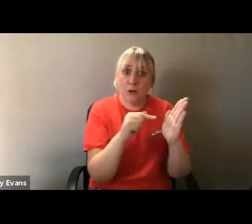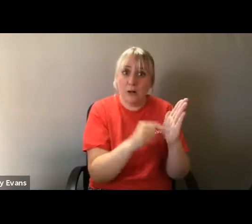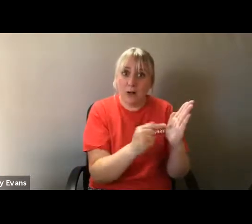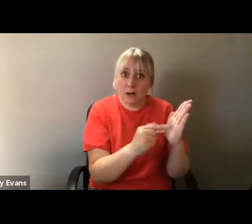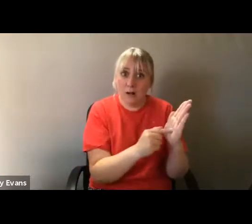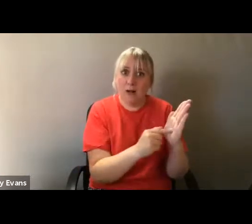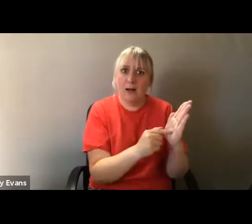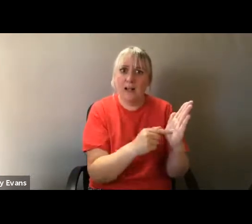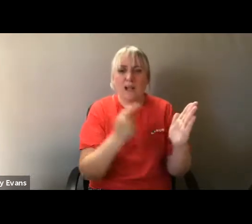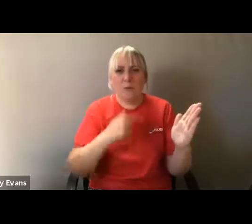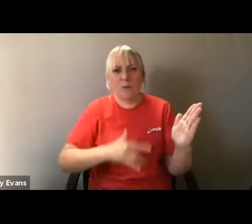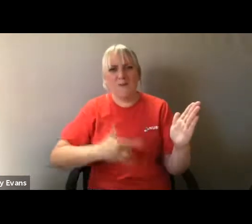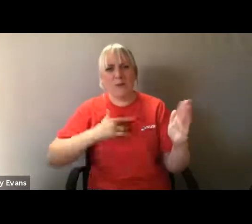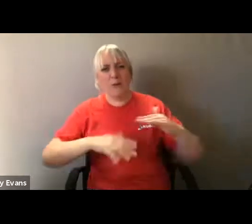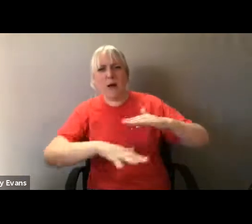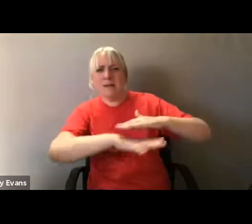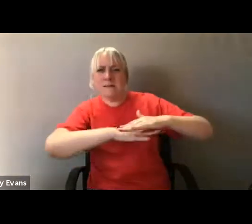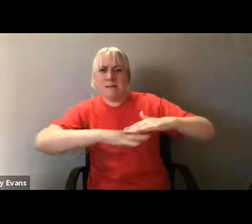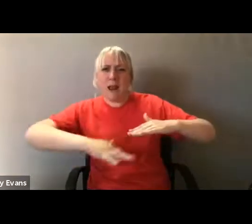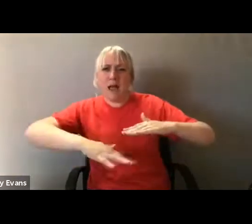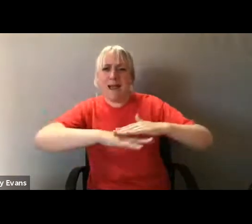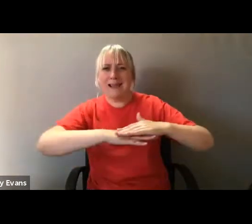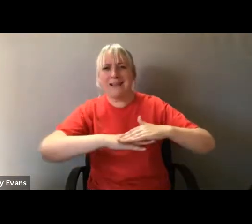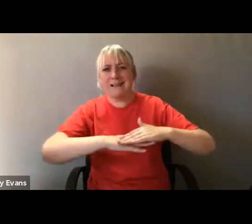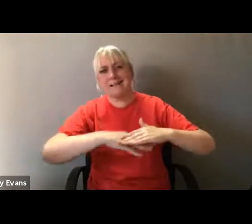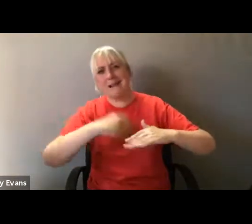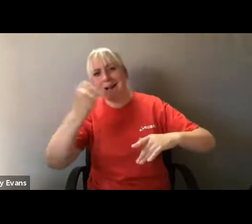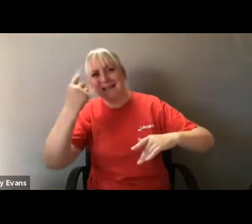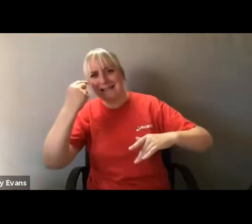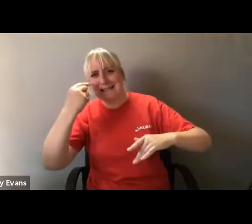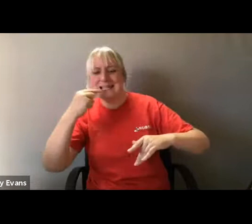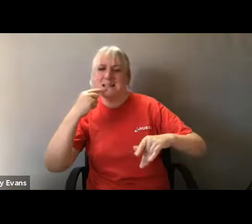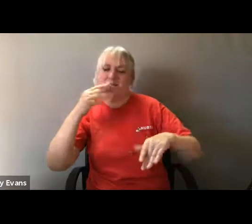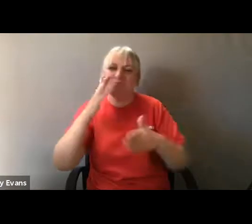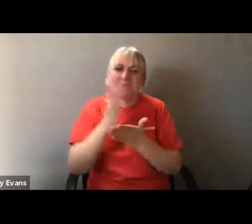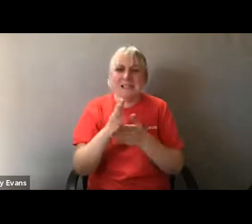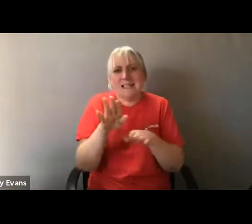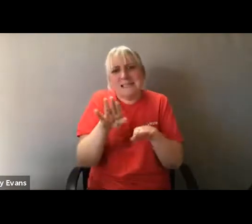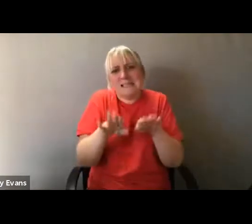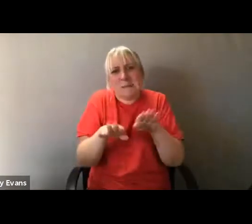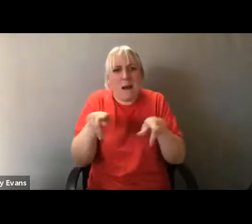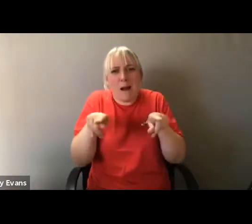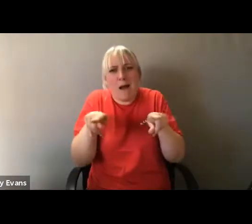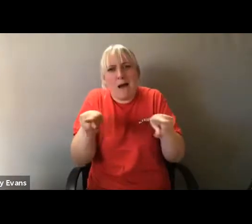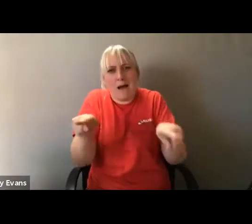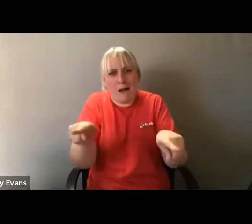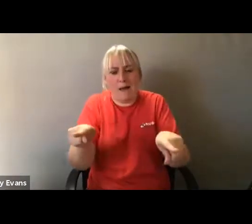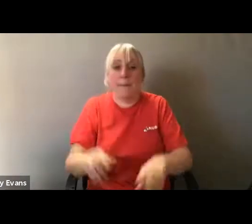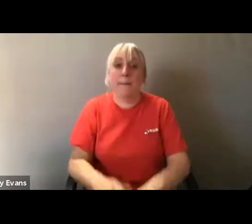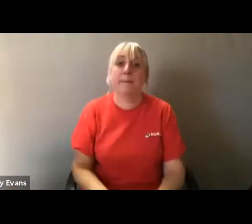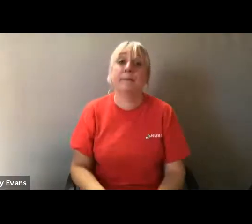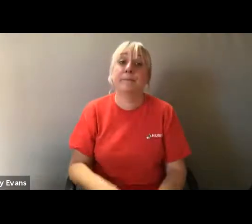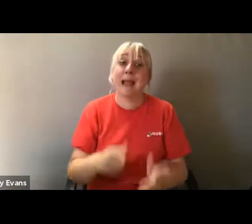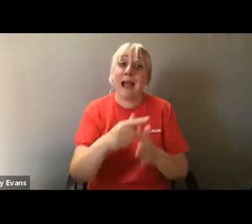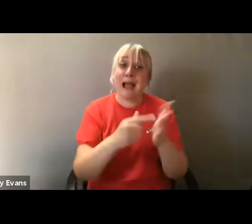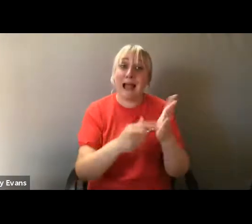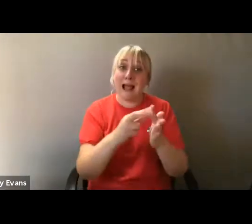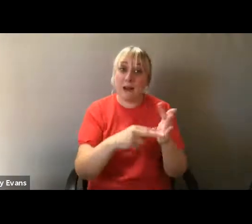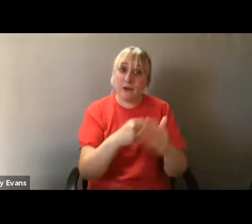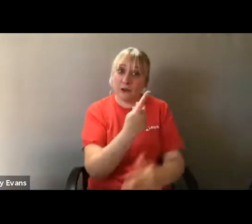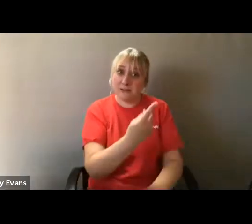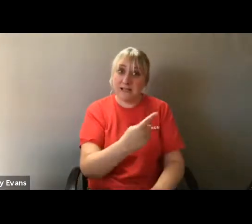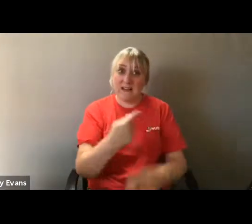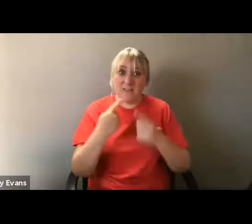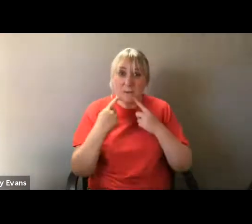sentiment is pretty much the same as ours. We didn't have a formal social model, but we talked about one. So Ellen has mentioned that the disabled people's